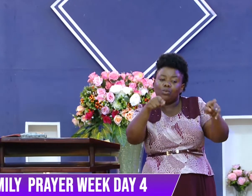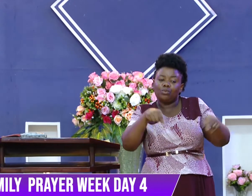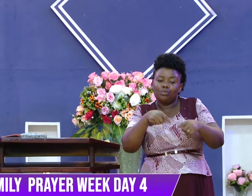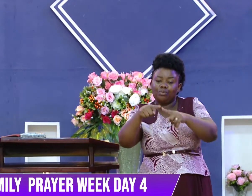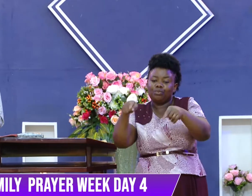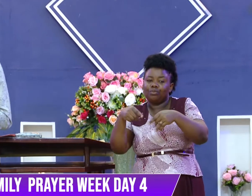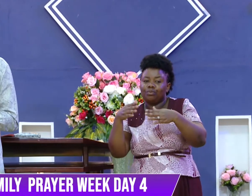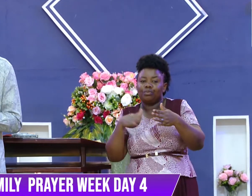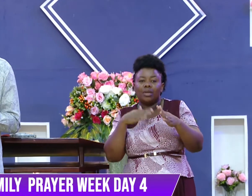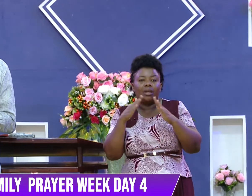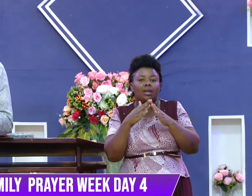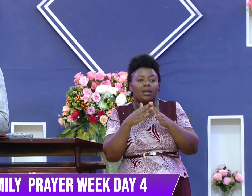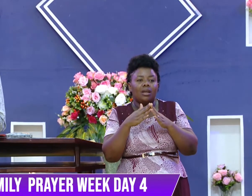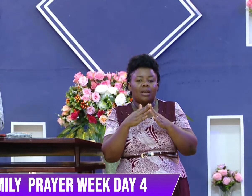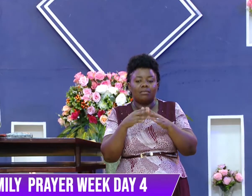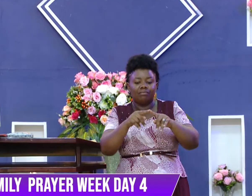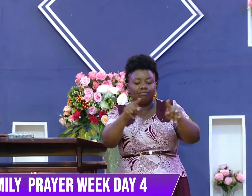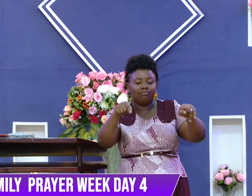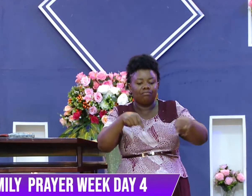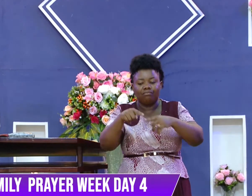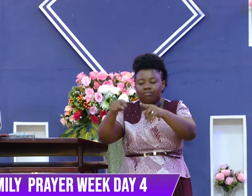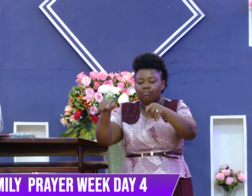2 rooms. It was